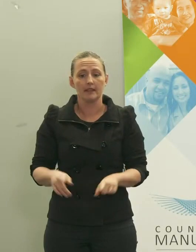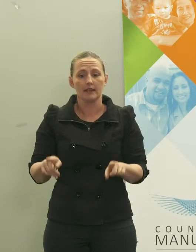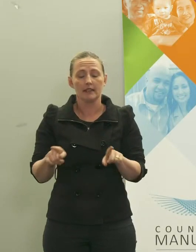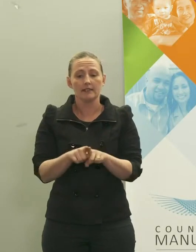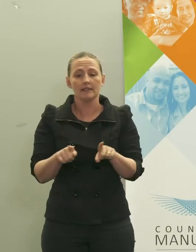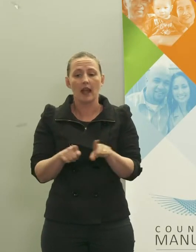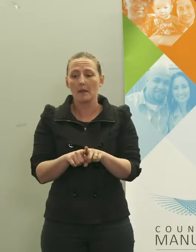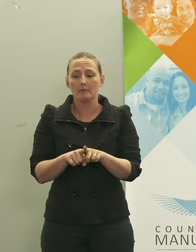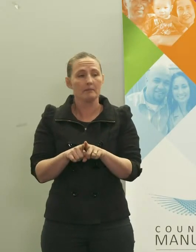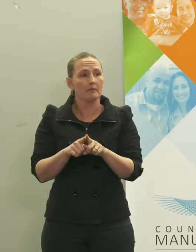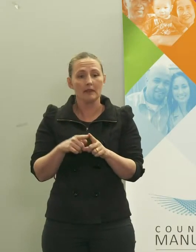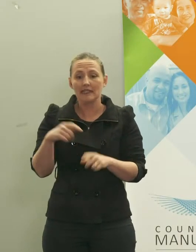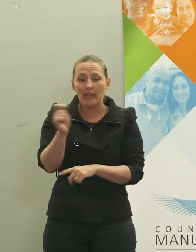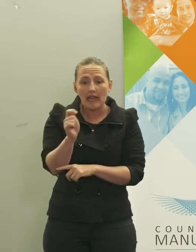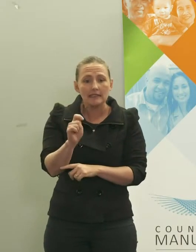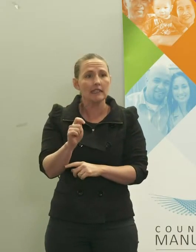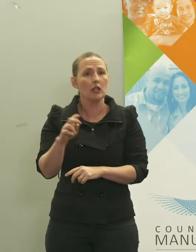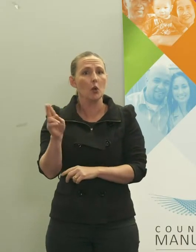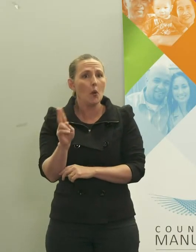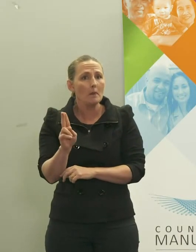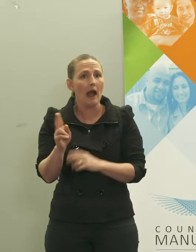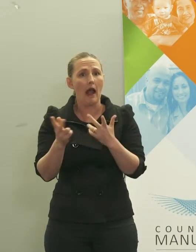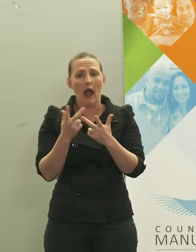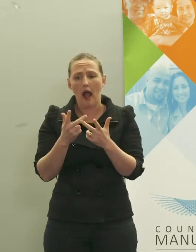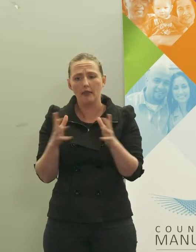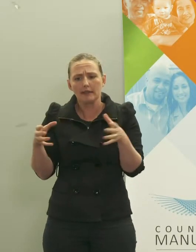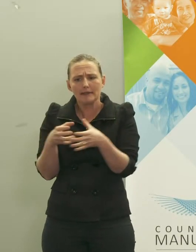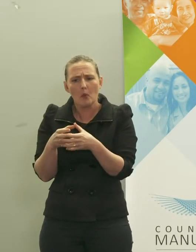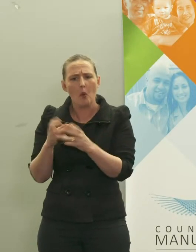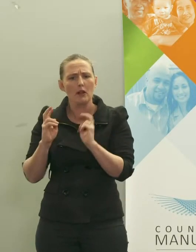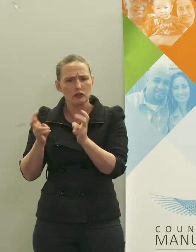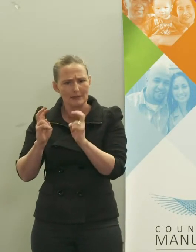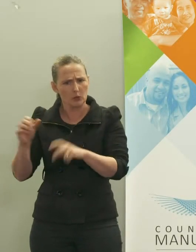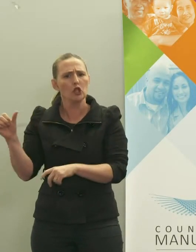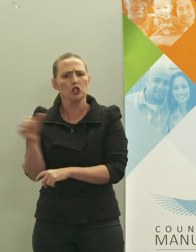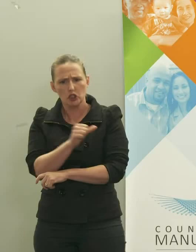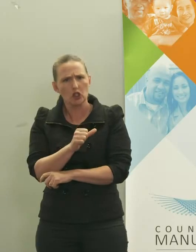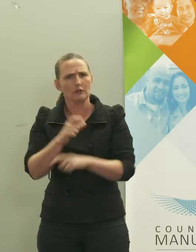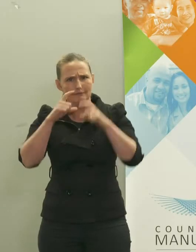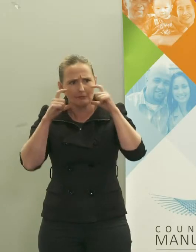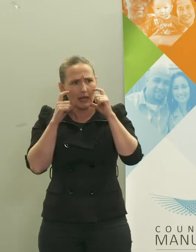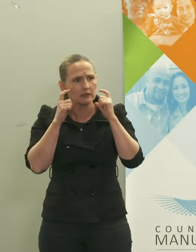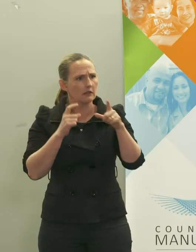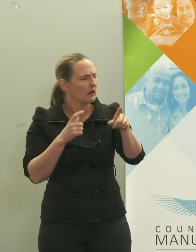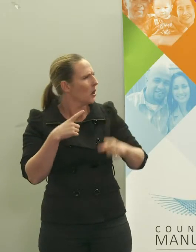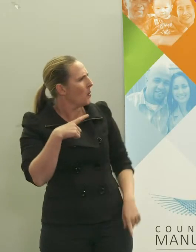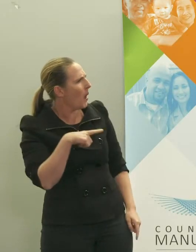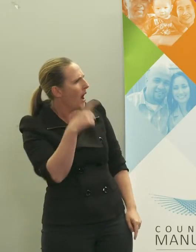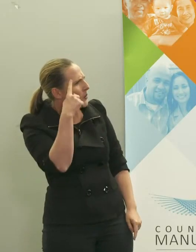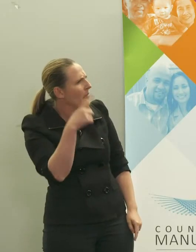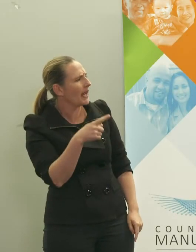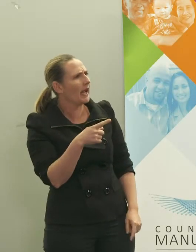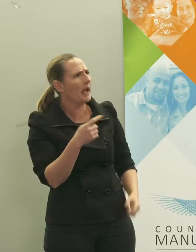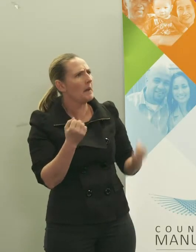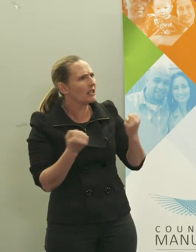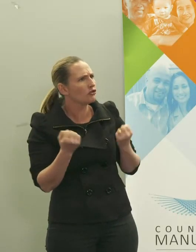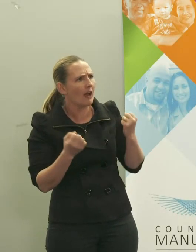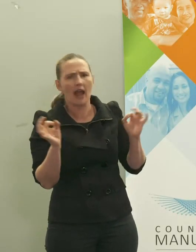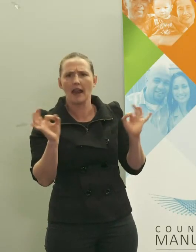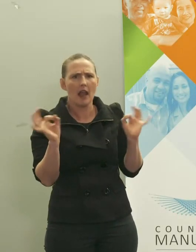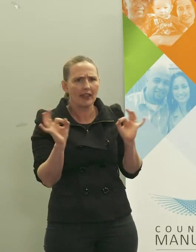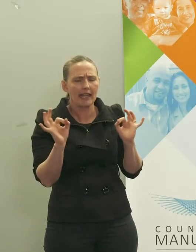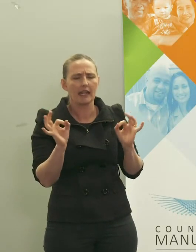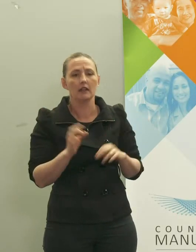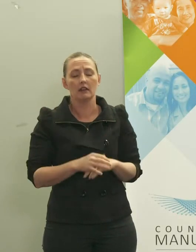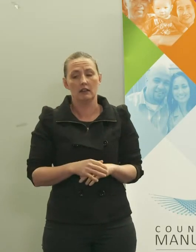public transport vehicles like taxis and Ubers. It should be, and we'll certainly take steps to make sure we're reminding